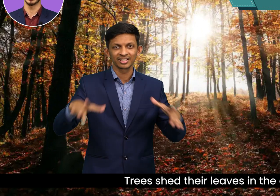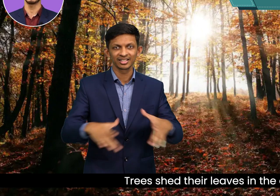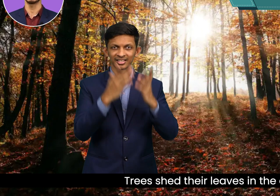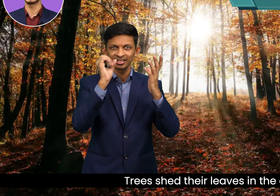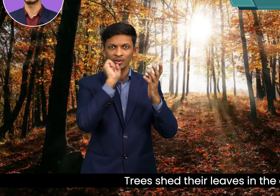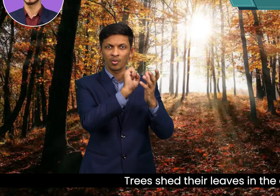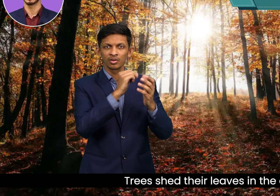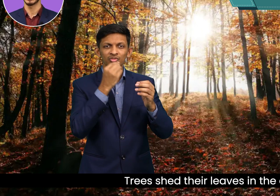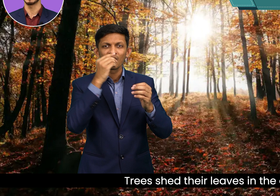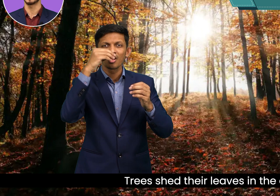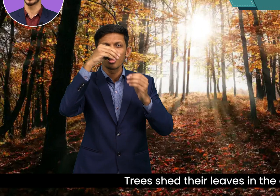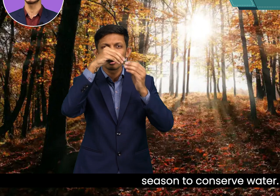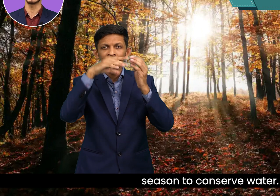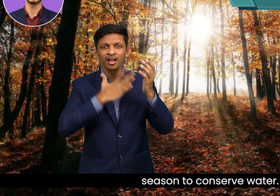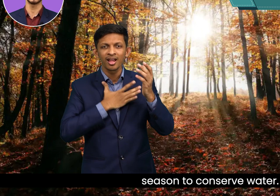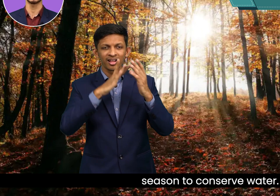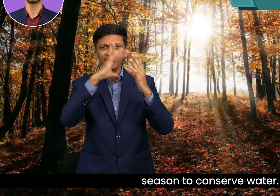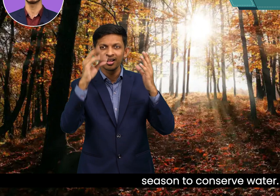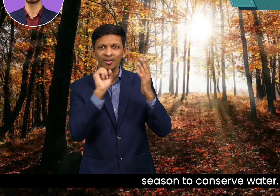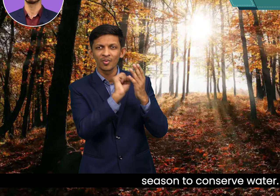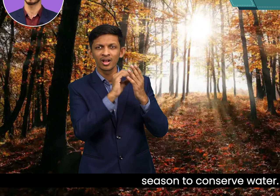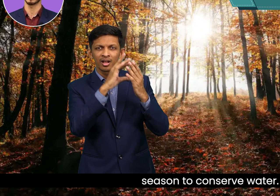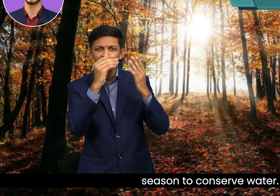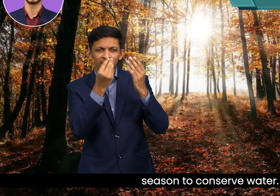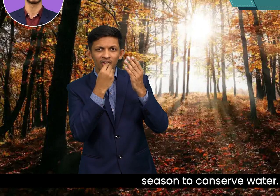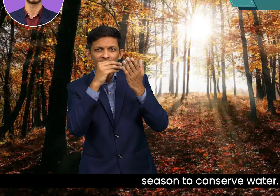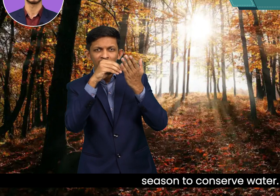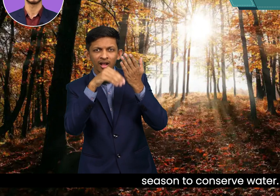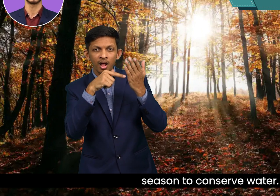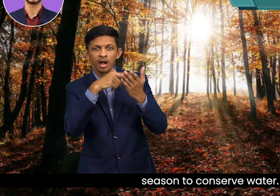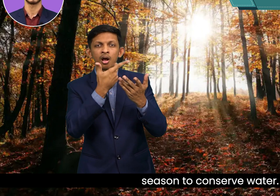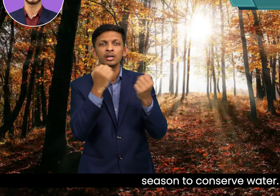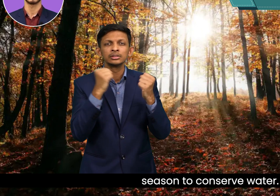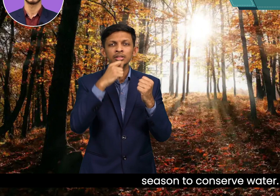Trees shed their leaves in the dry season to conserve water.